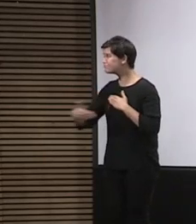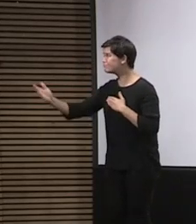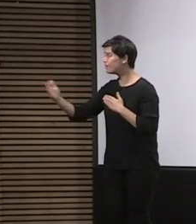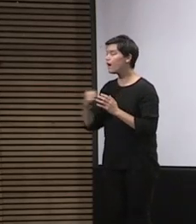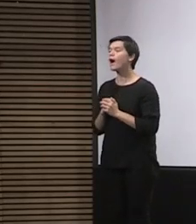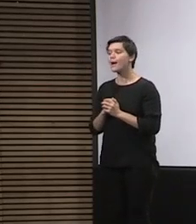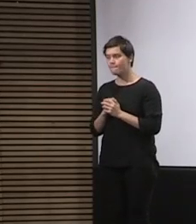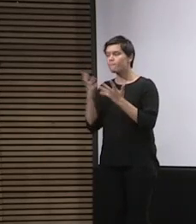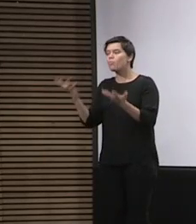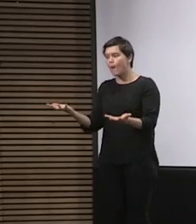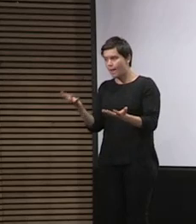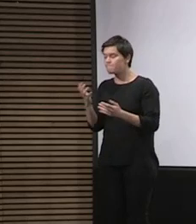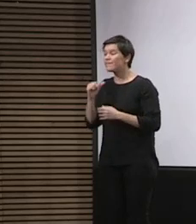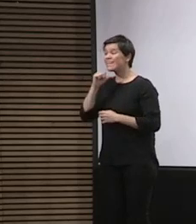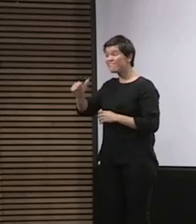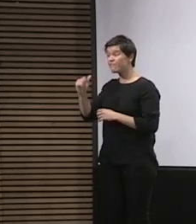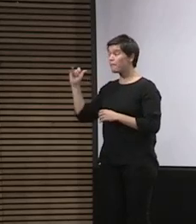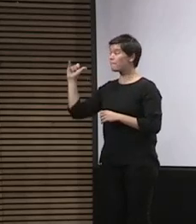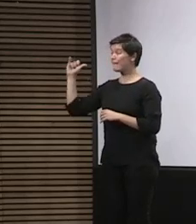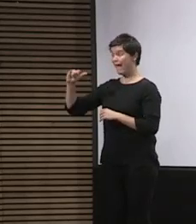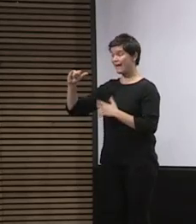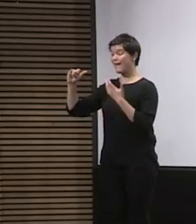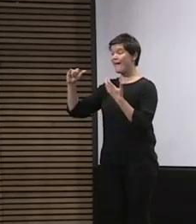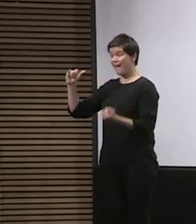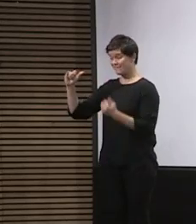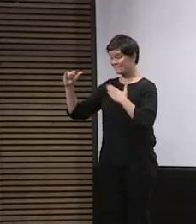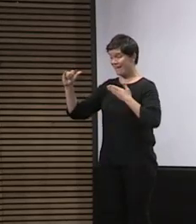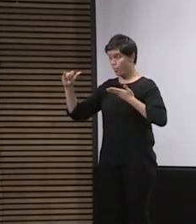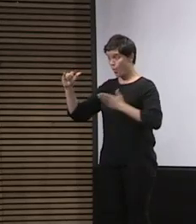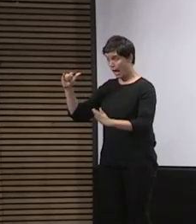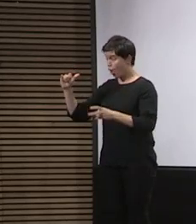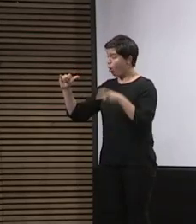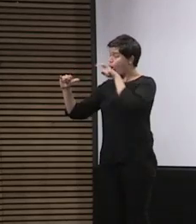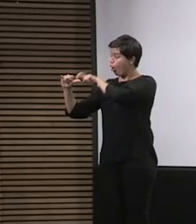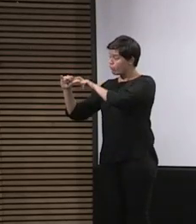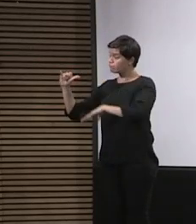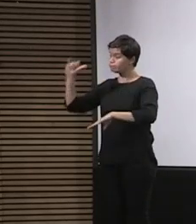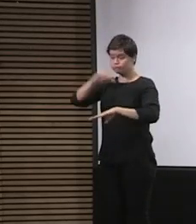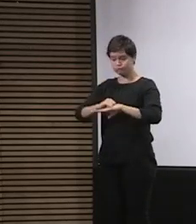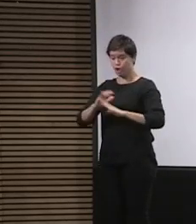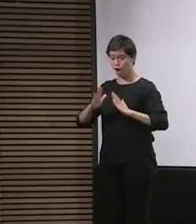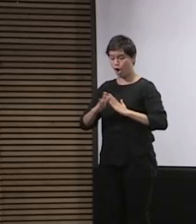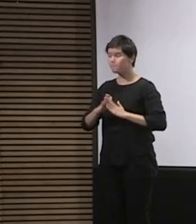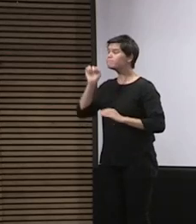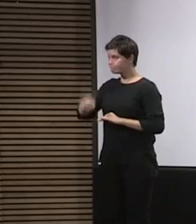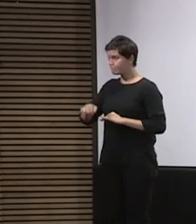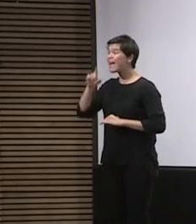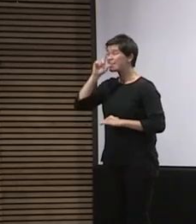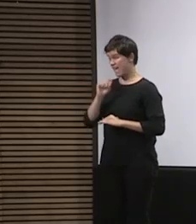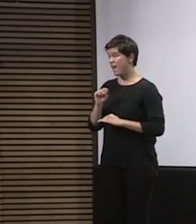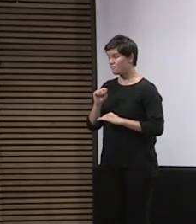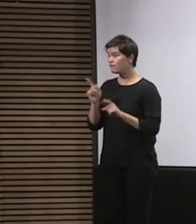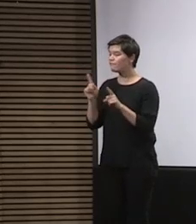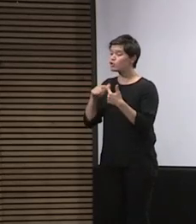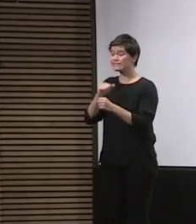transporting people on planes and that's continued over this coming weeks, then that means we'll be able to do what we did yesterday and what we're doing today in